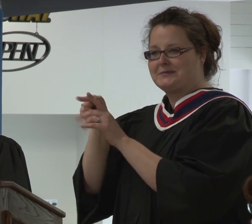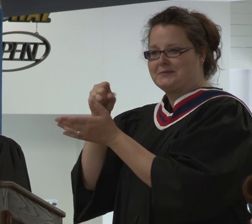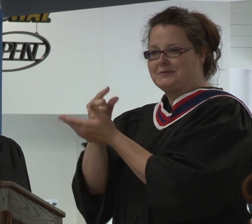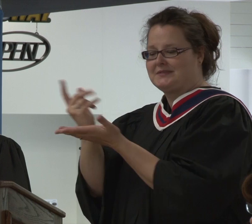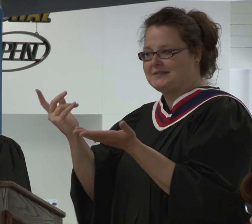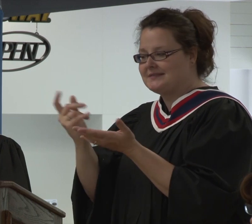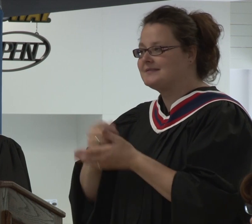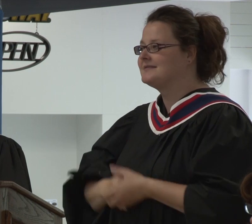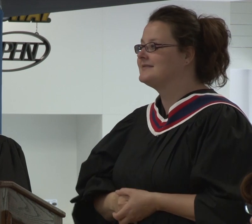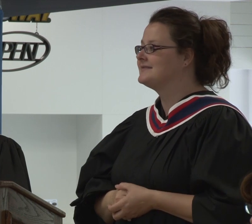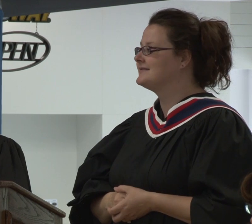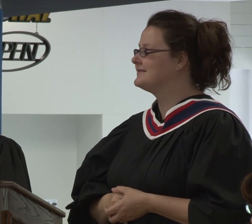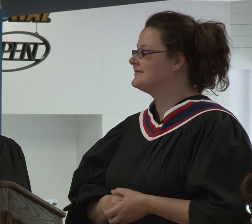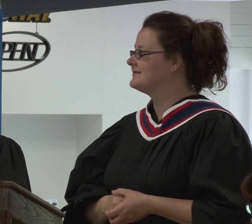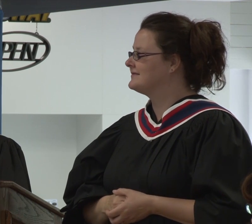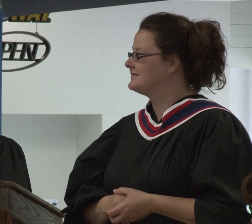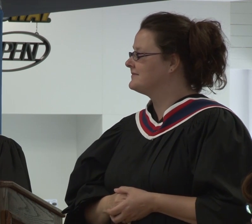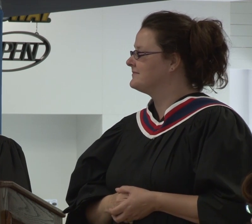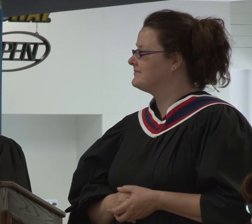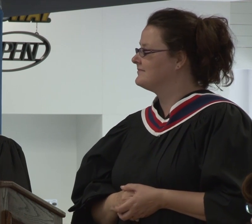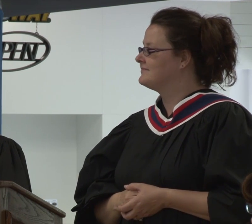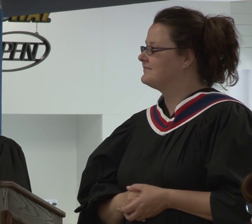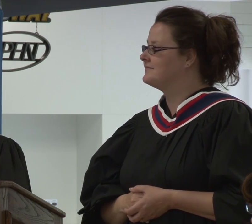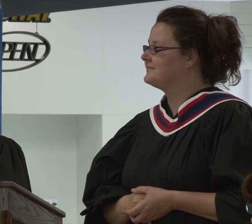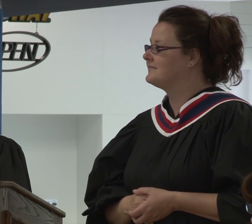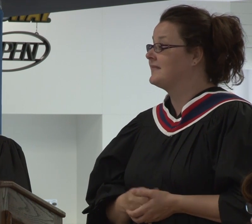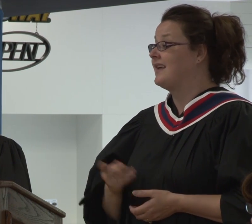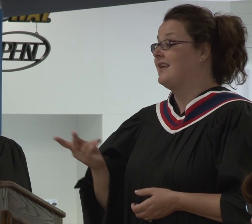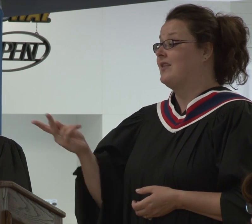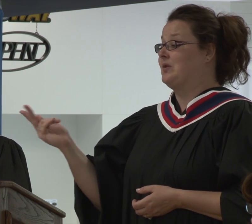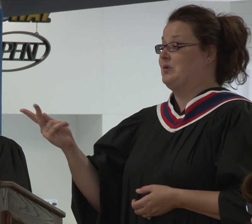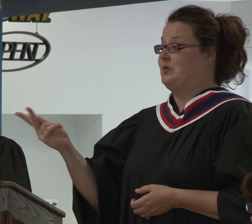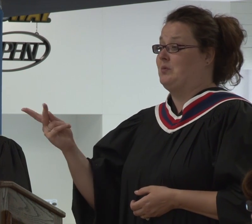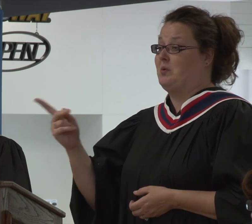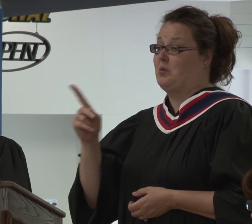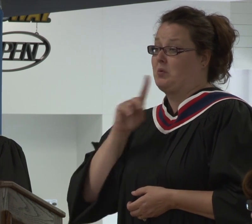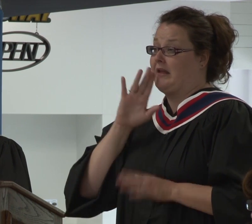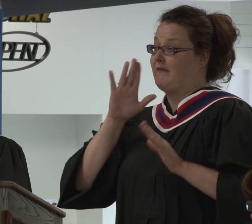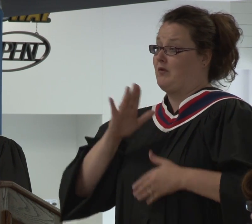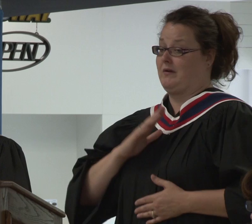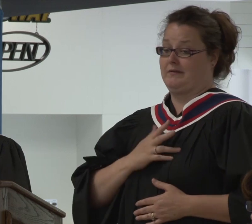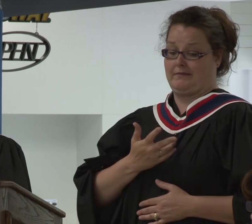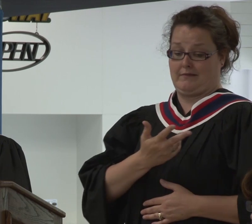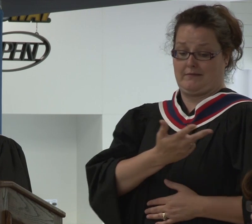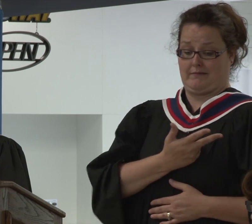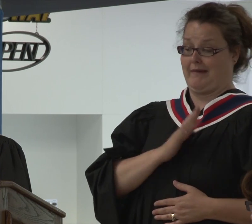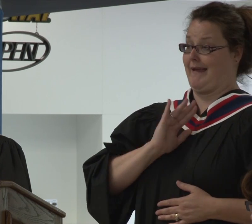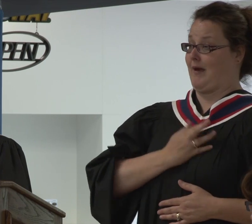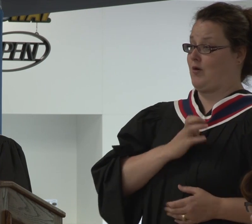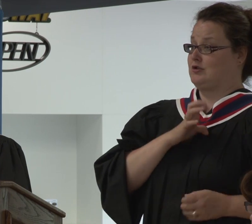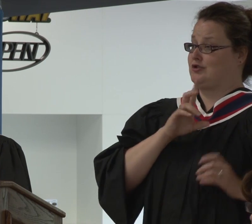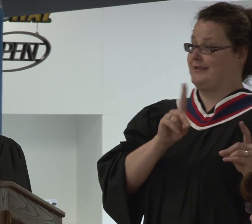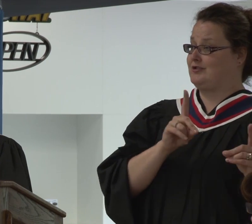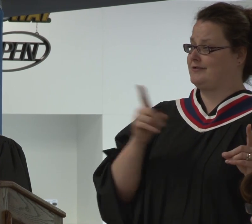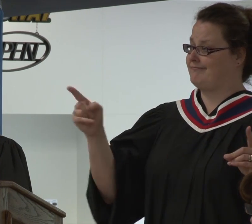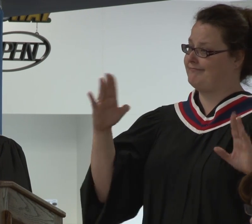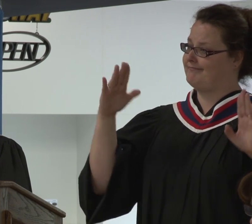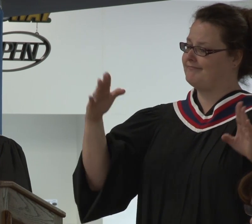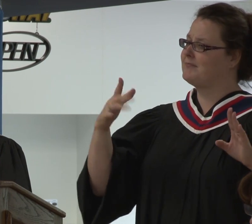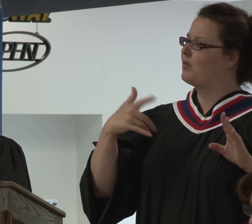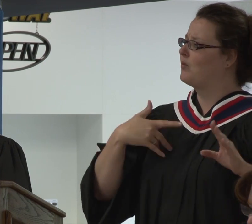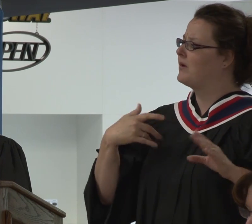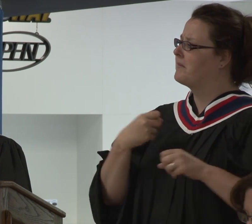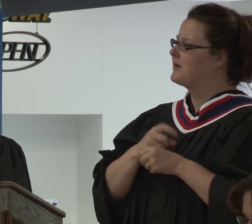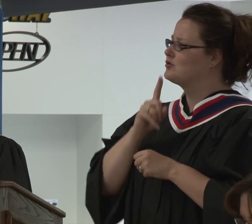because they were so much focused on our own education. And we wanted to